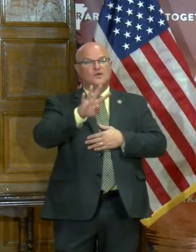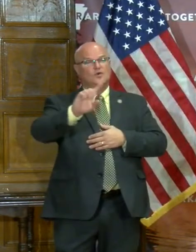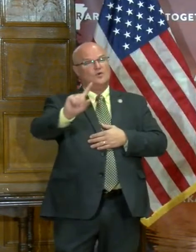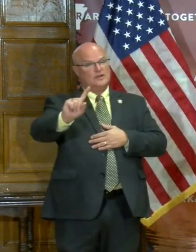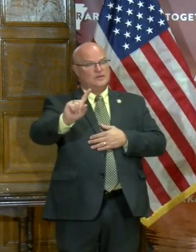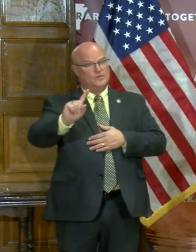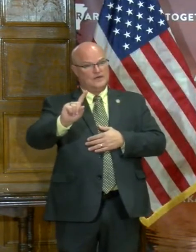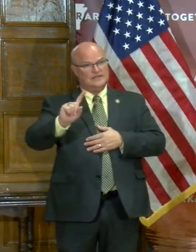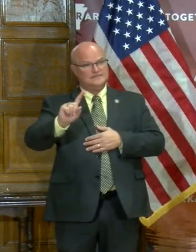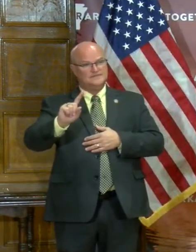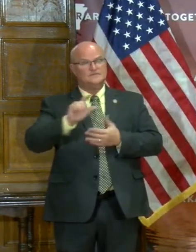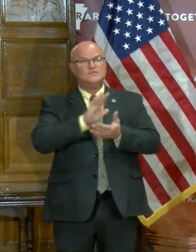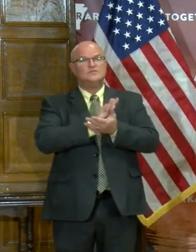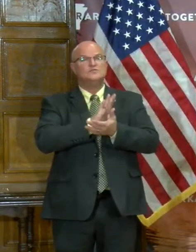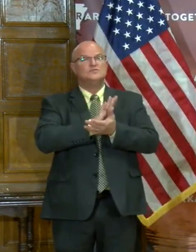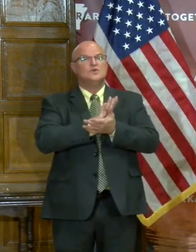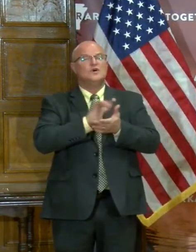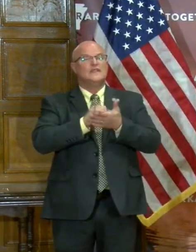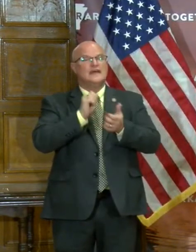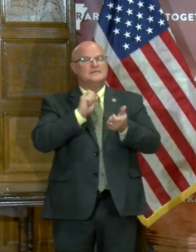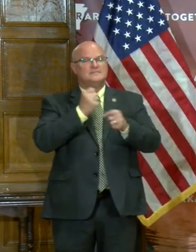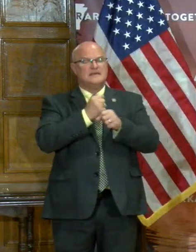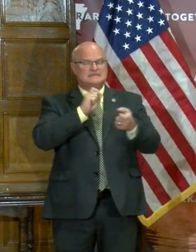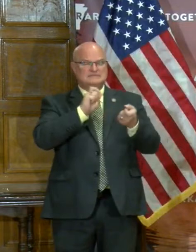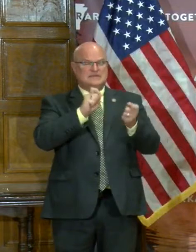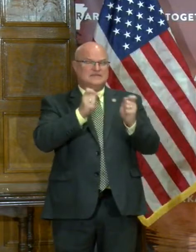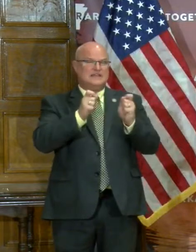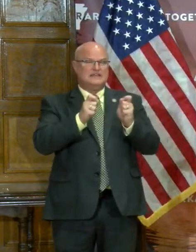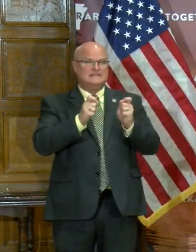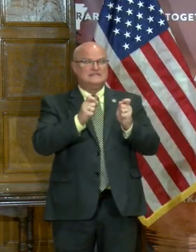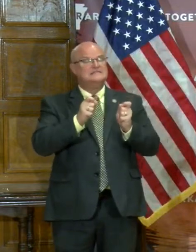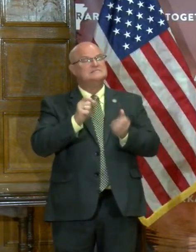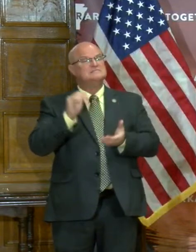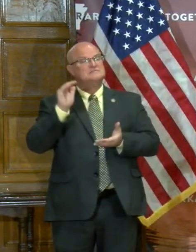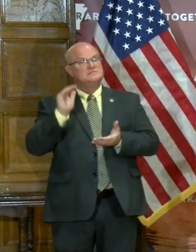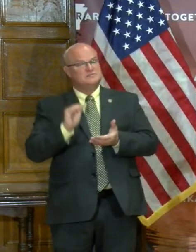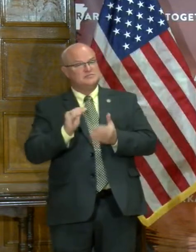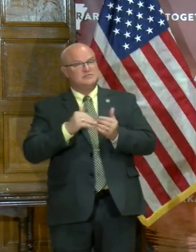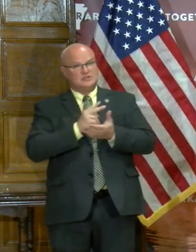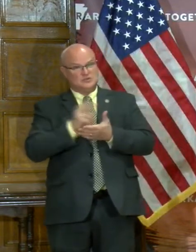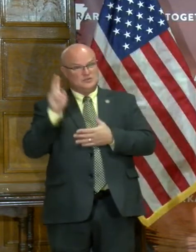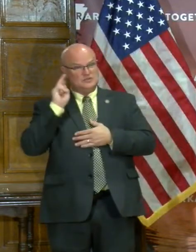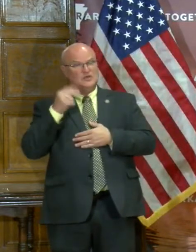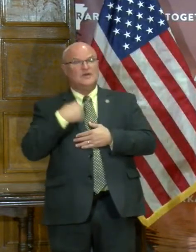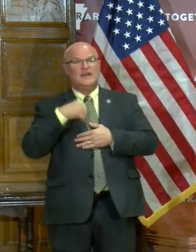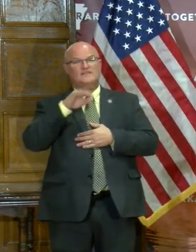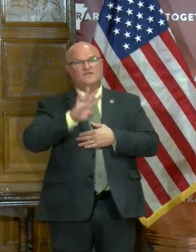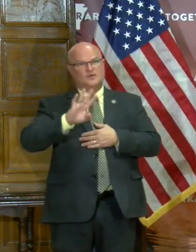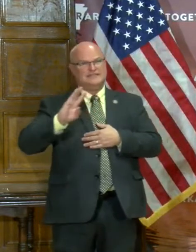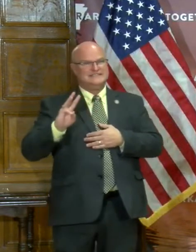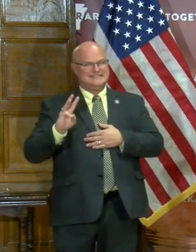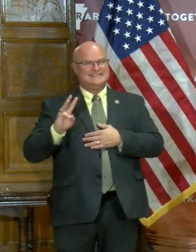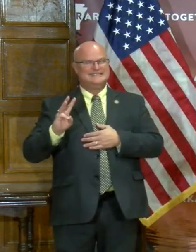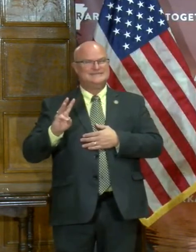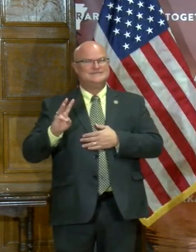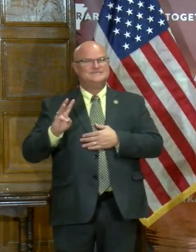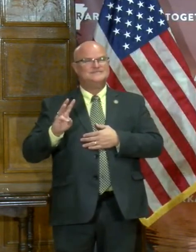41 schools that made modifications. That's down a bit from the week before when we had 46.